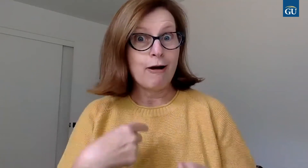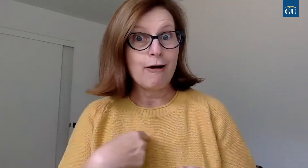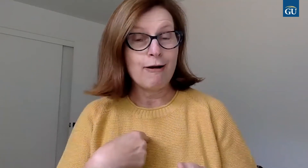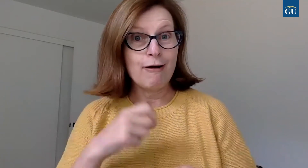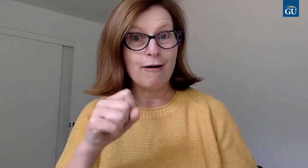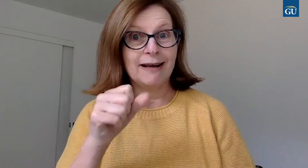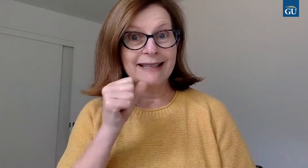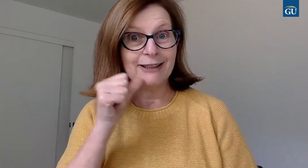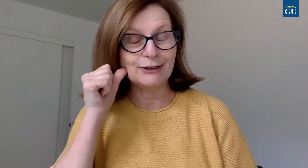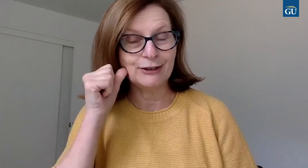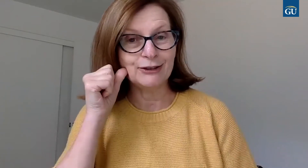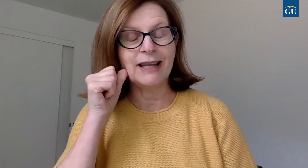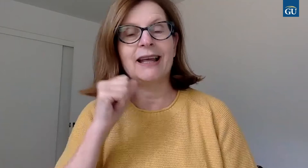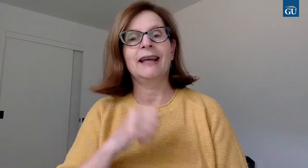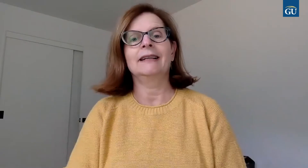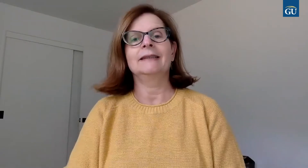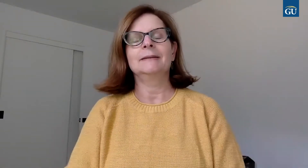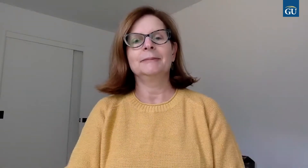I bought a car yesterday.